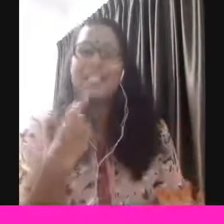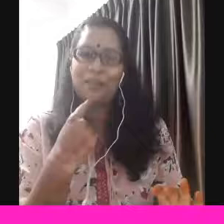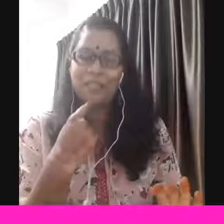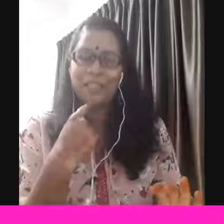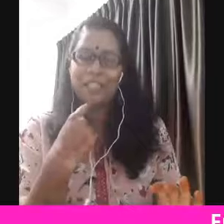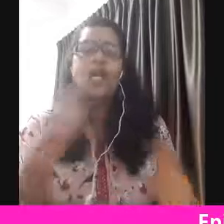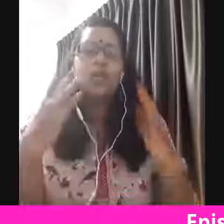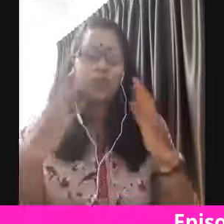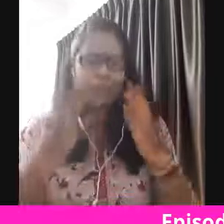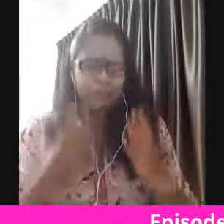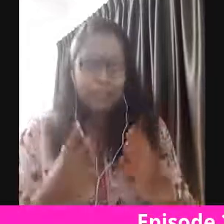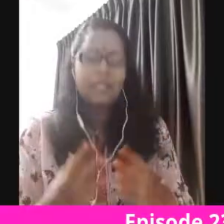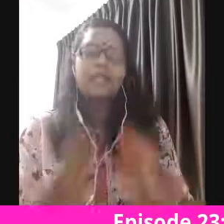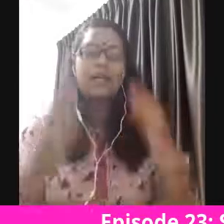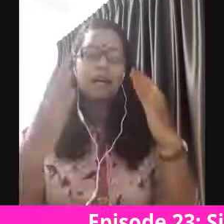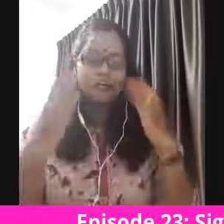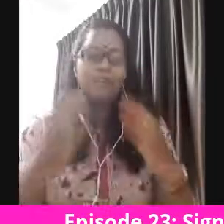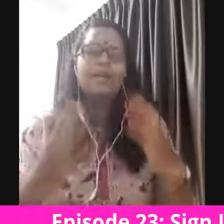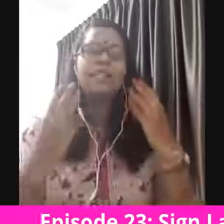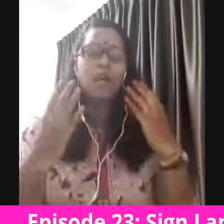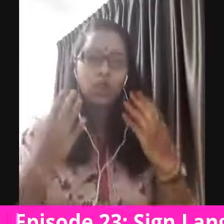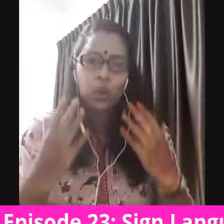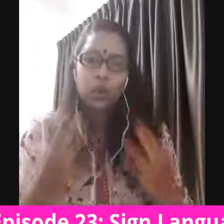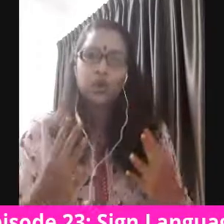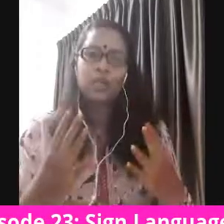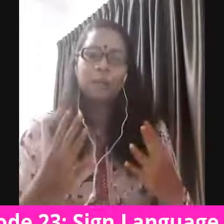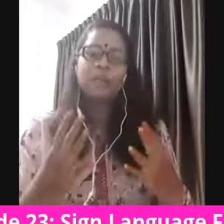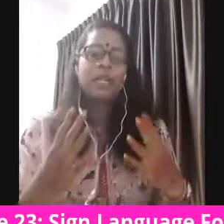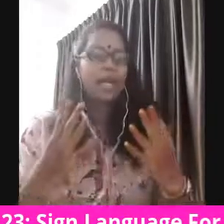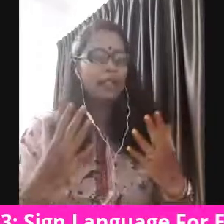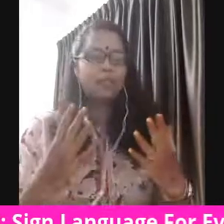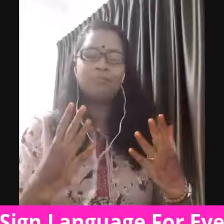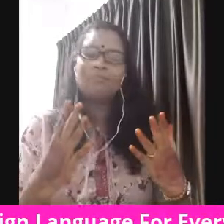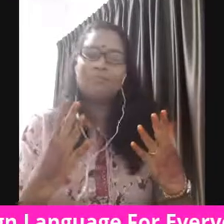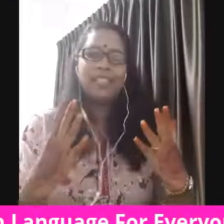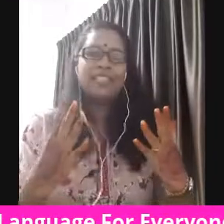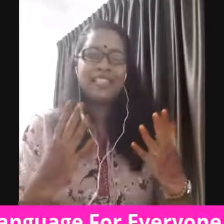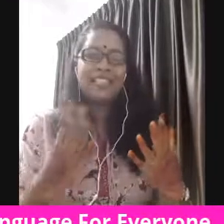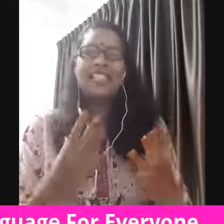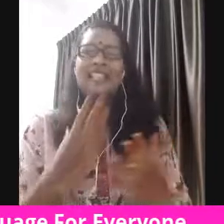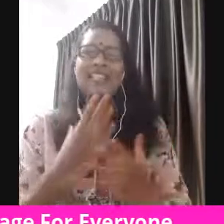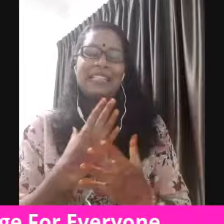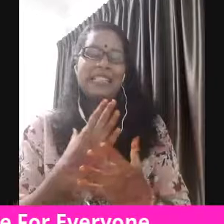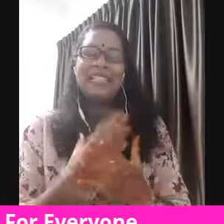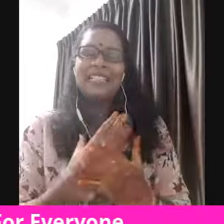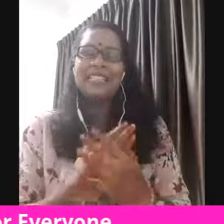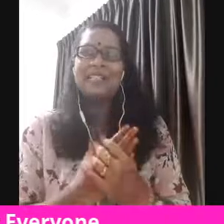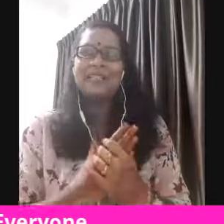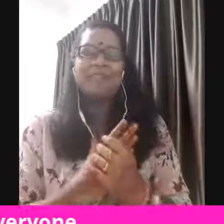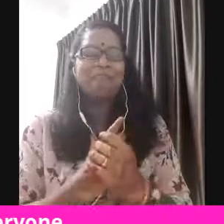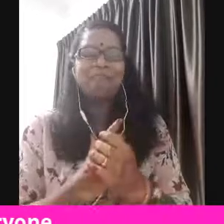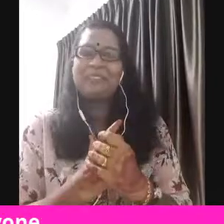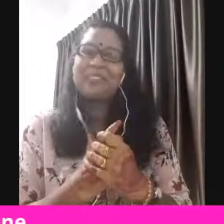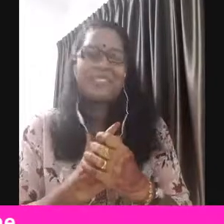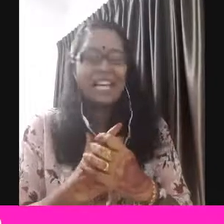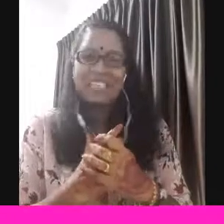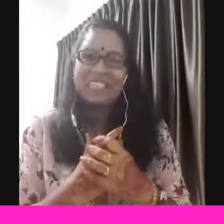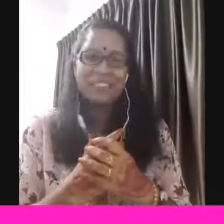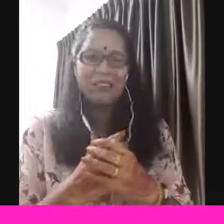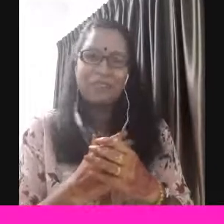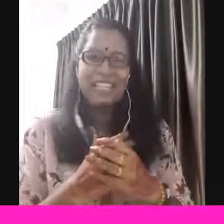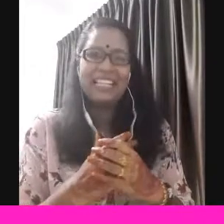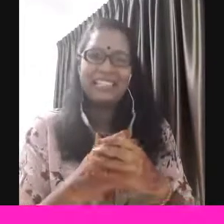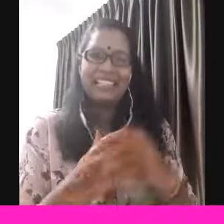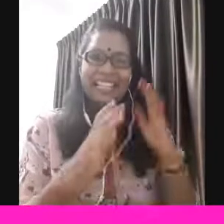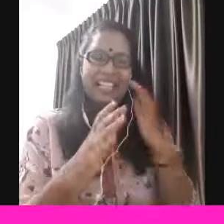they will see our face. So everything we must control. And teaching science is